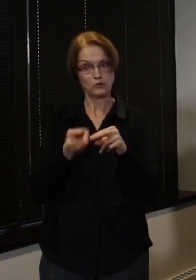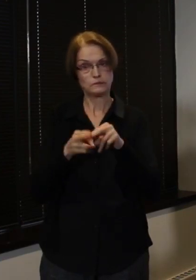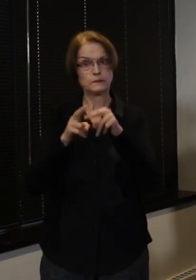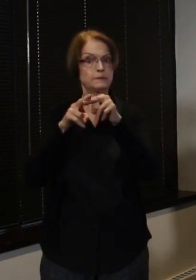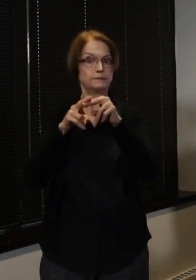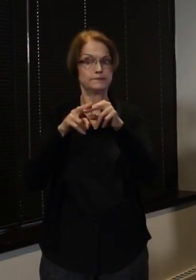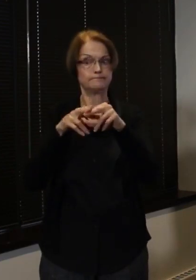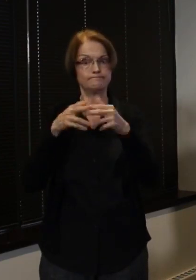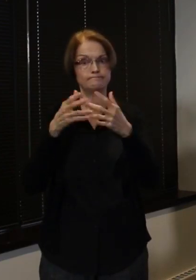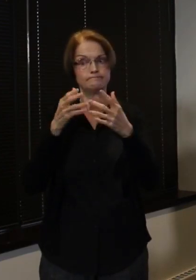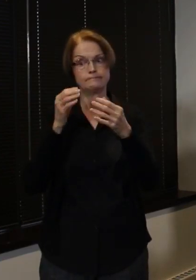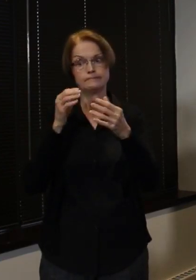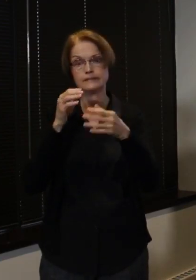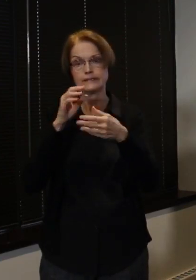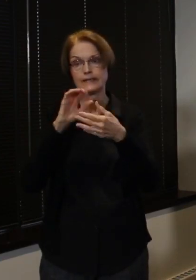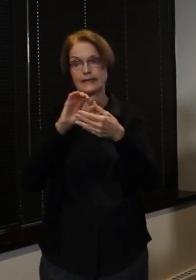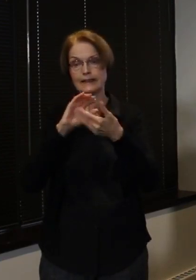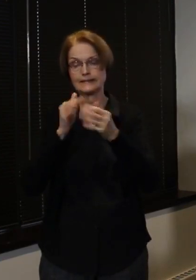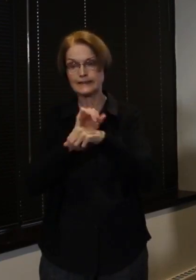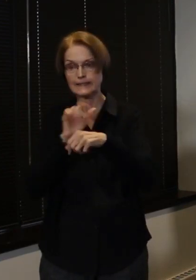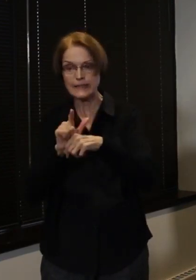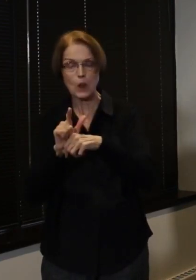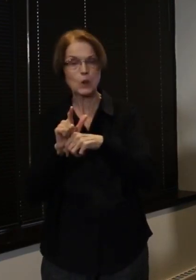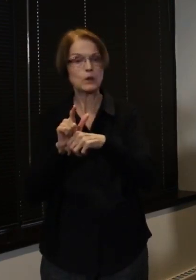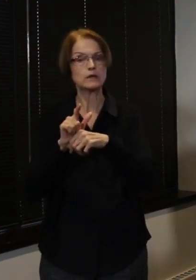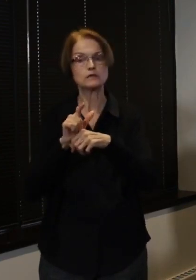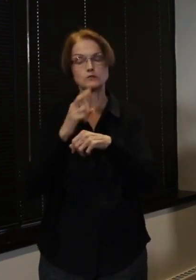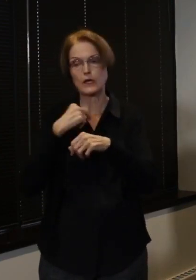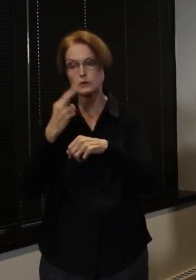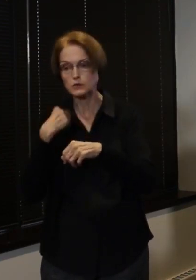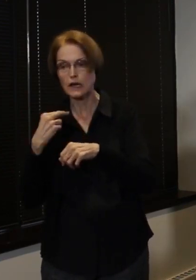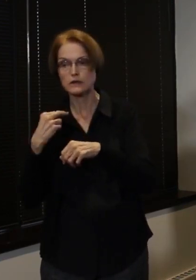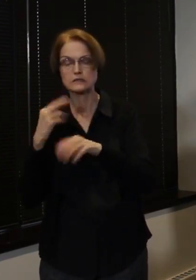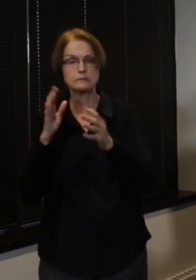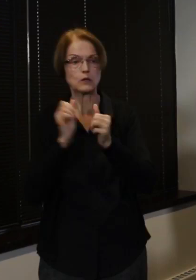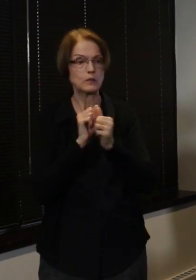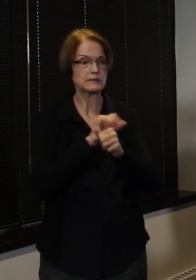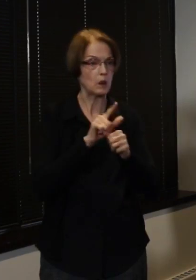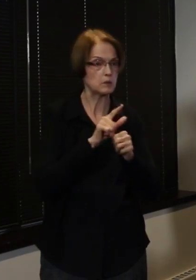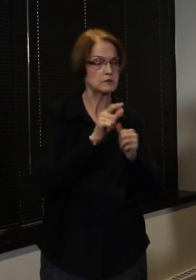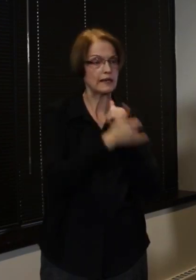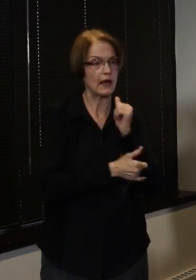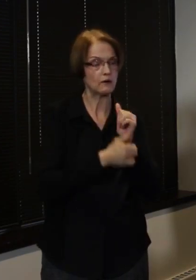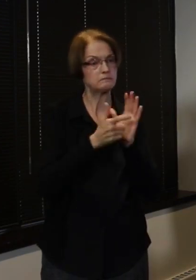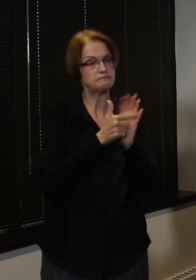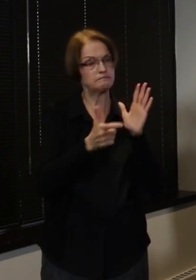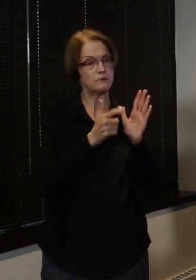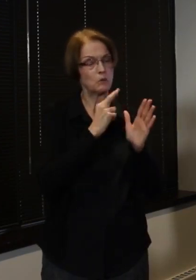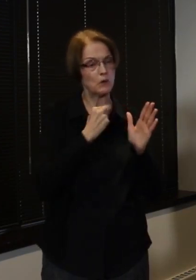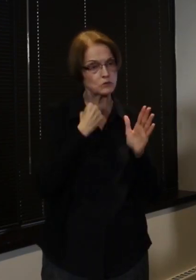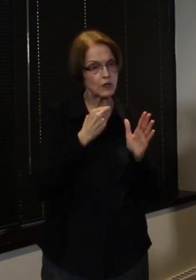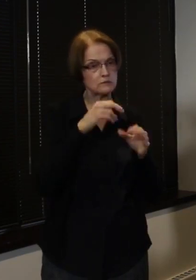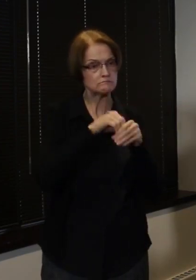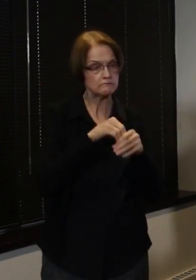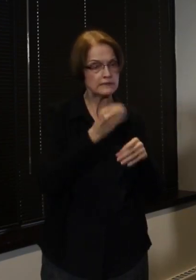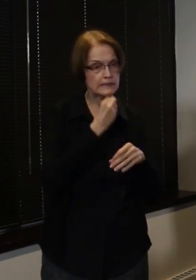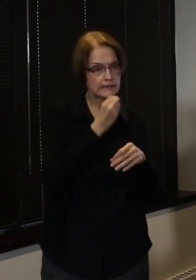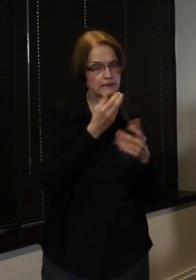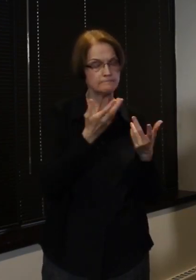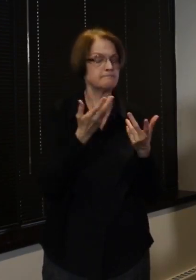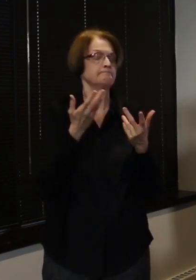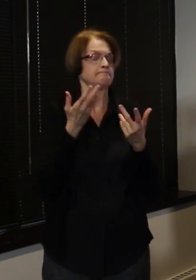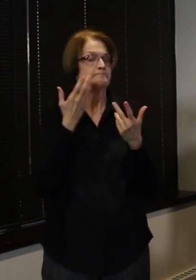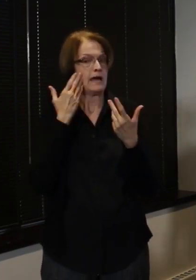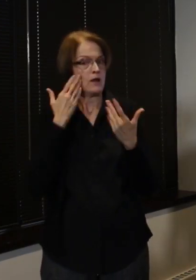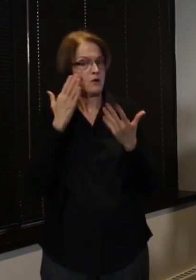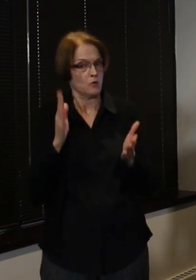by the restaurants in St. Louis City versus St. Louis County, I don't know if you could go that far. It